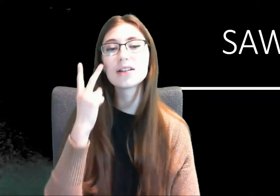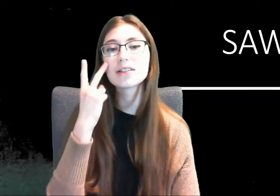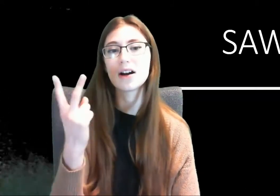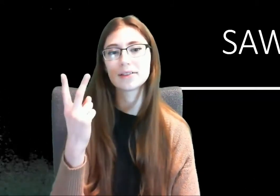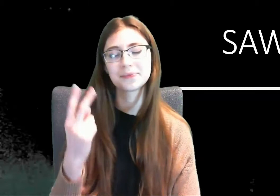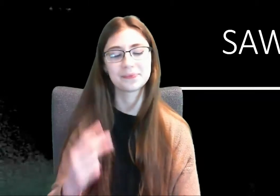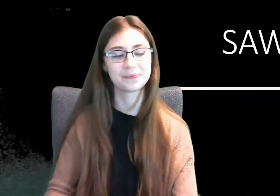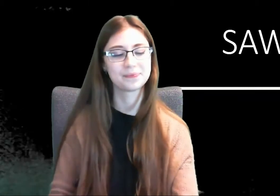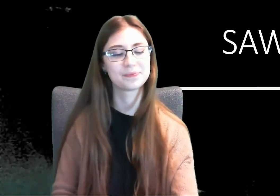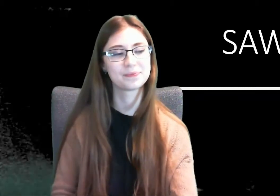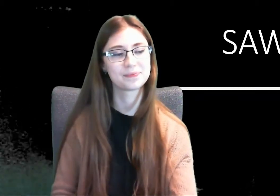Saw.